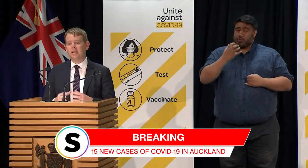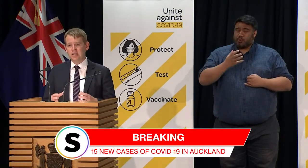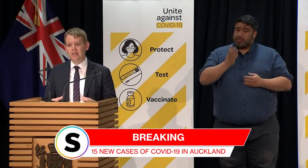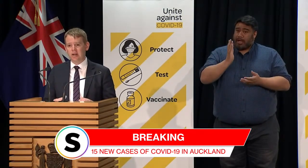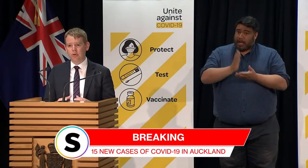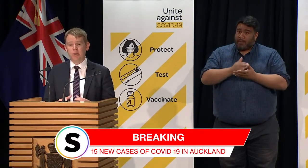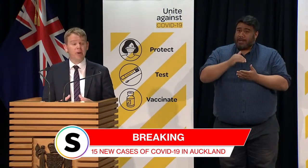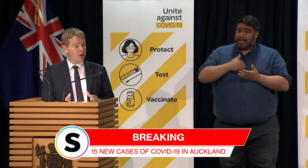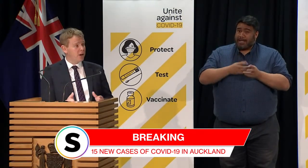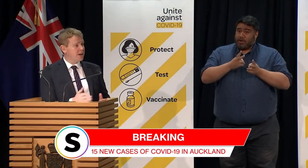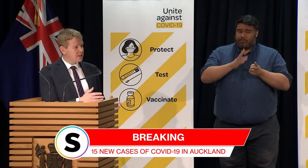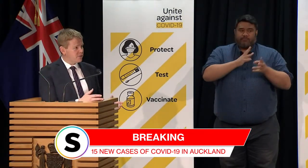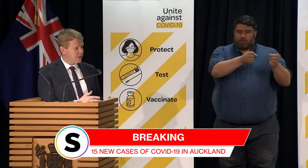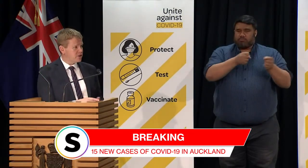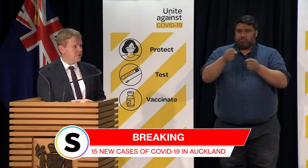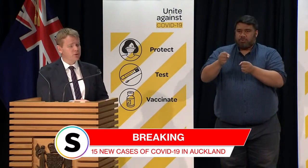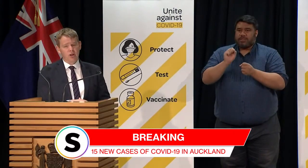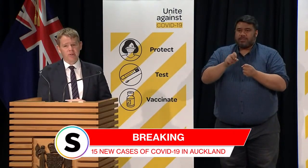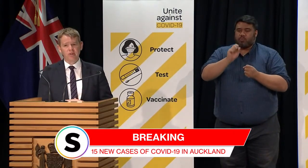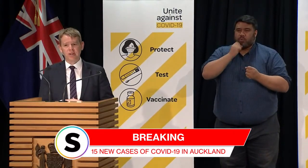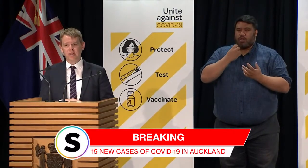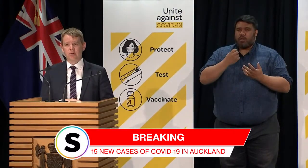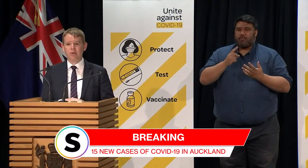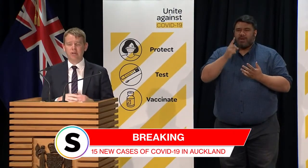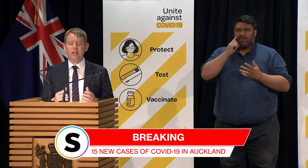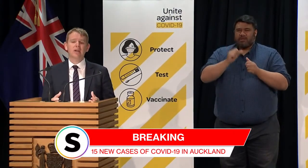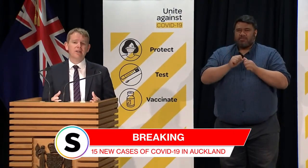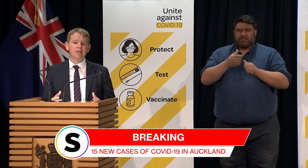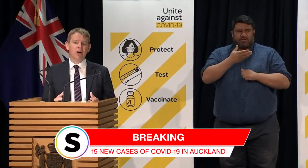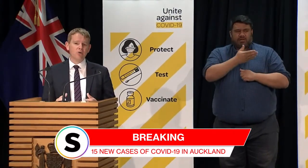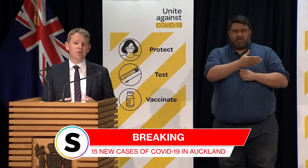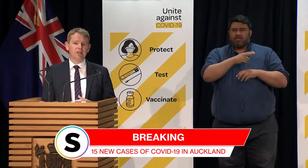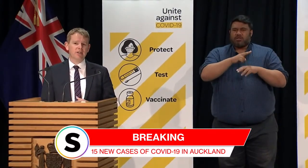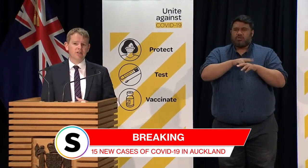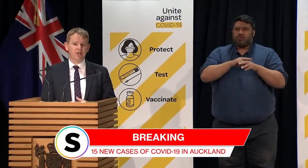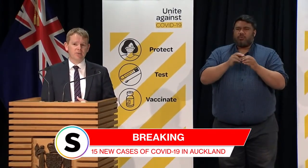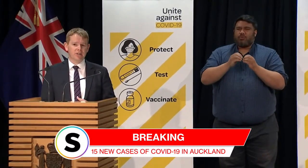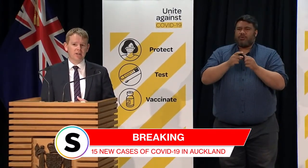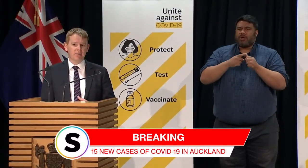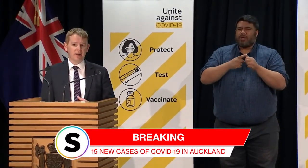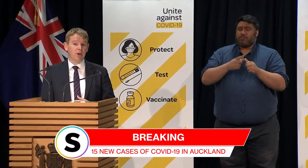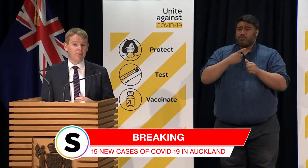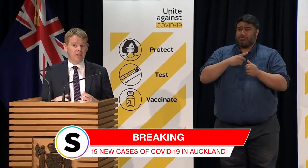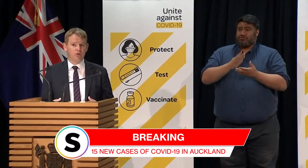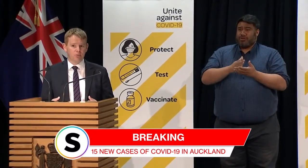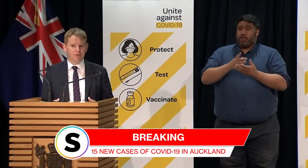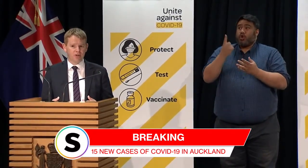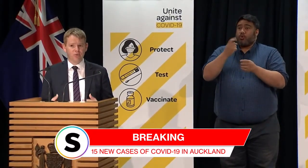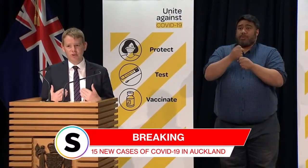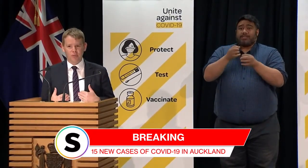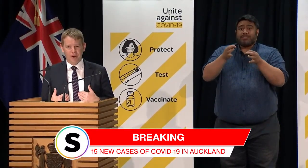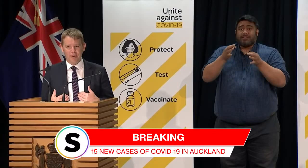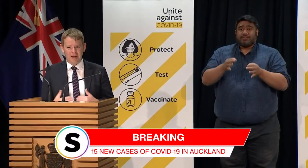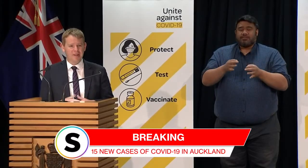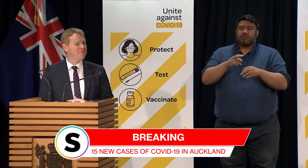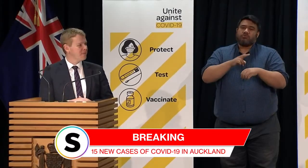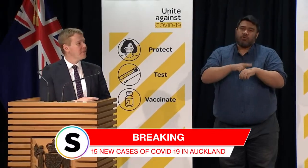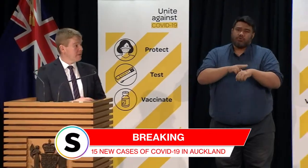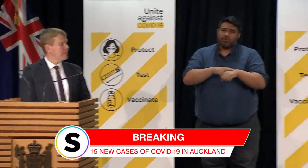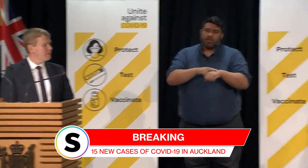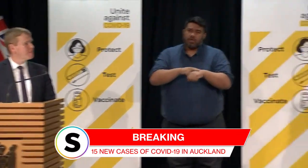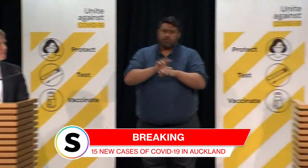treatment, then yes, they would be. But I'll ask the Director General to comment on that as well, because these are ultimately the judgments that are made by medical professionals, not by